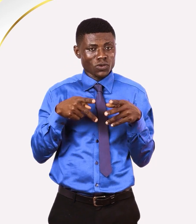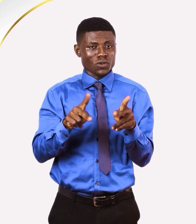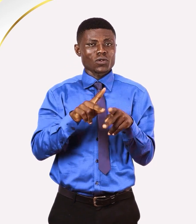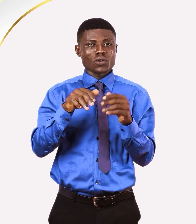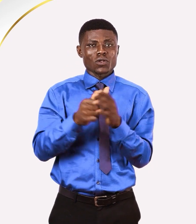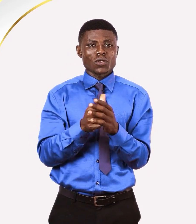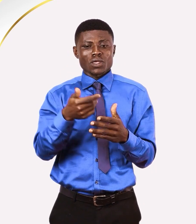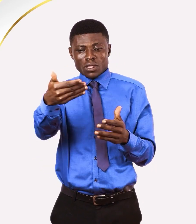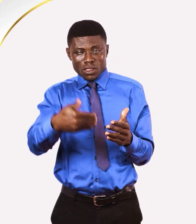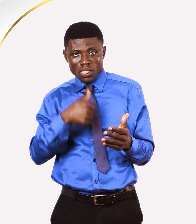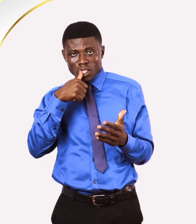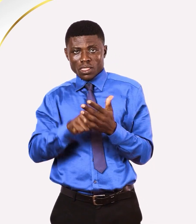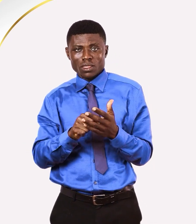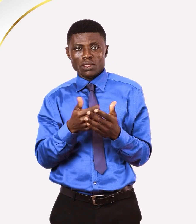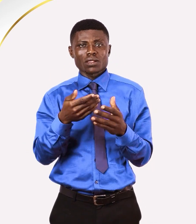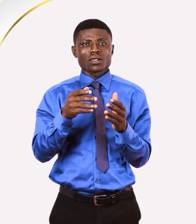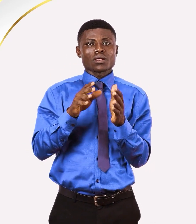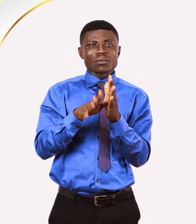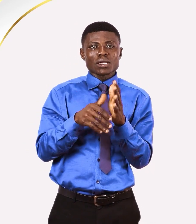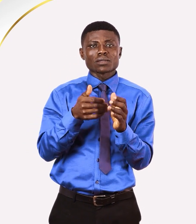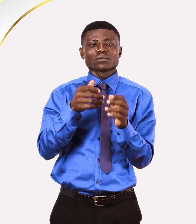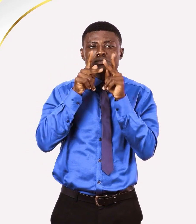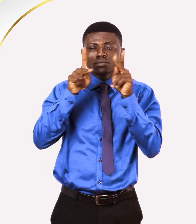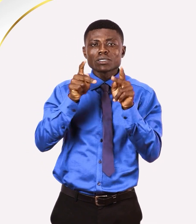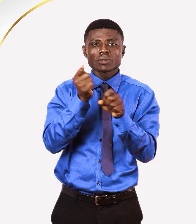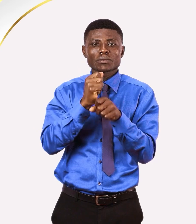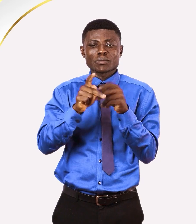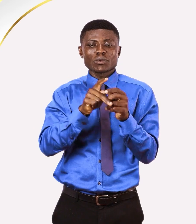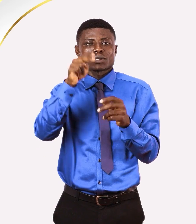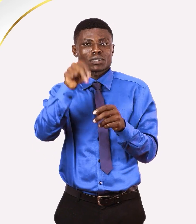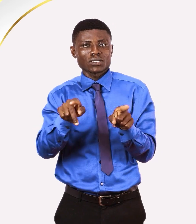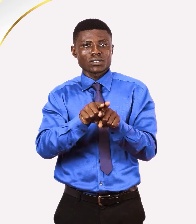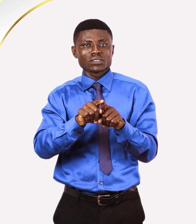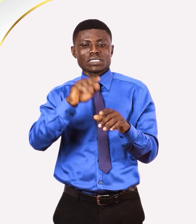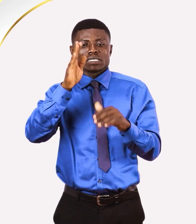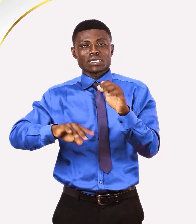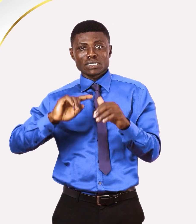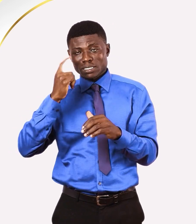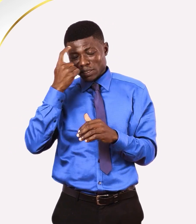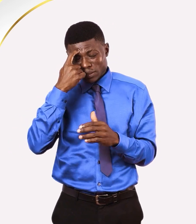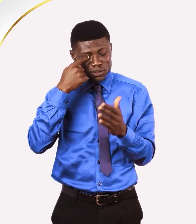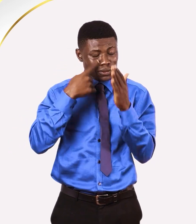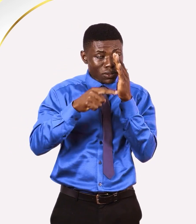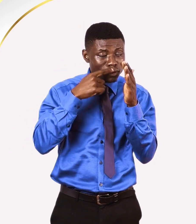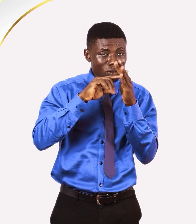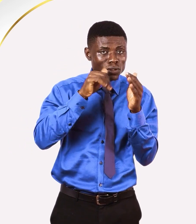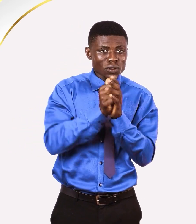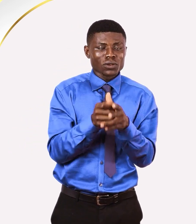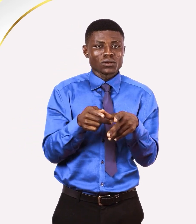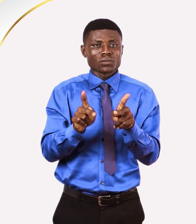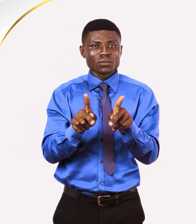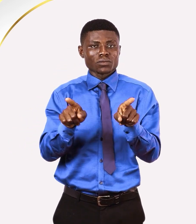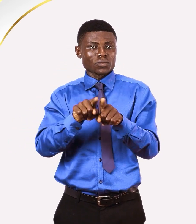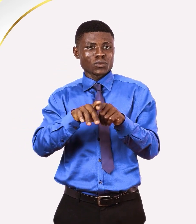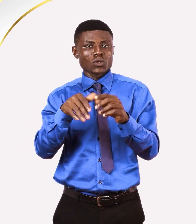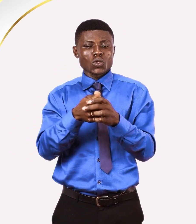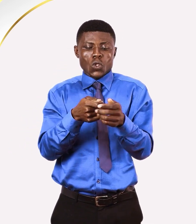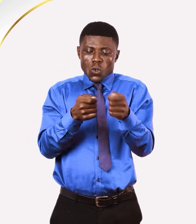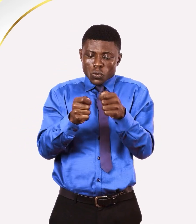approval invitations to the public made by issuers other than the government, reviewing for approval